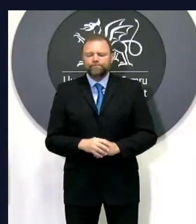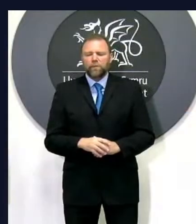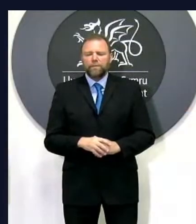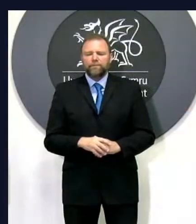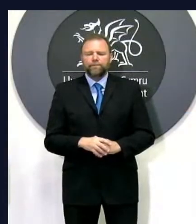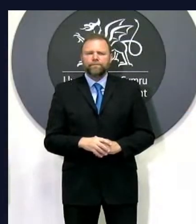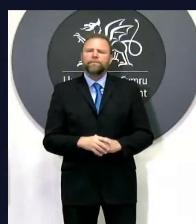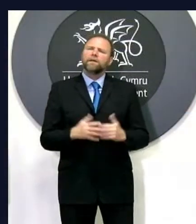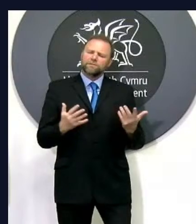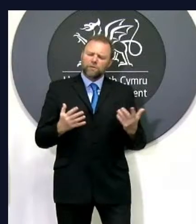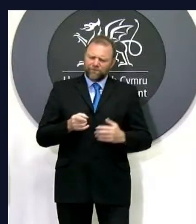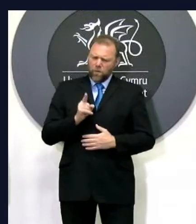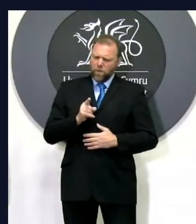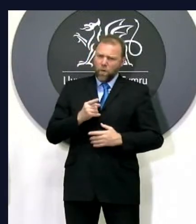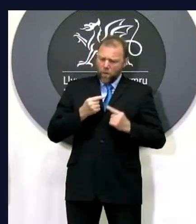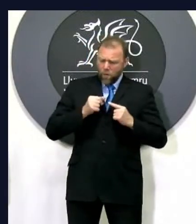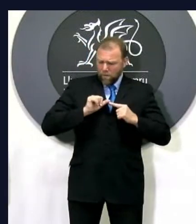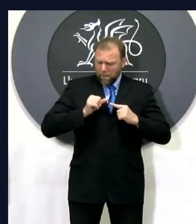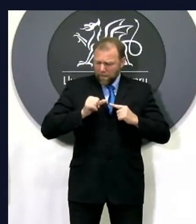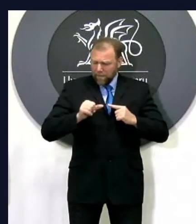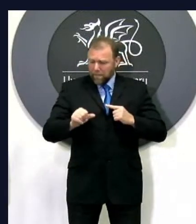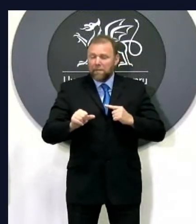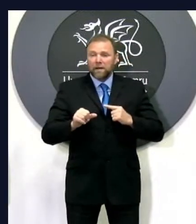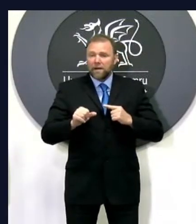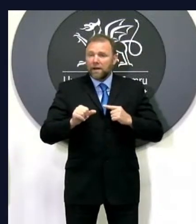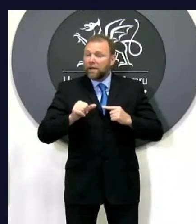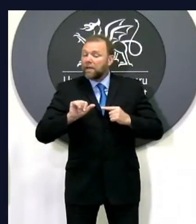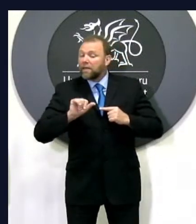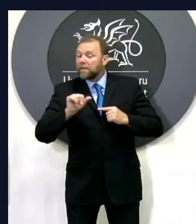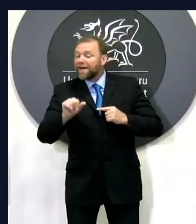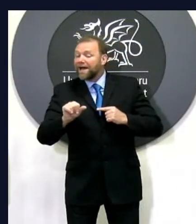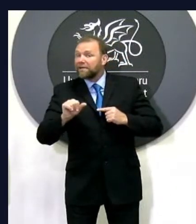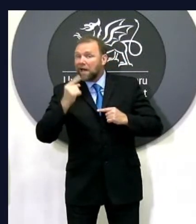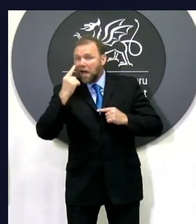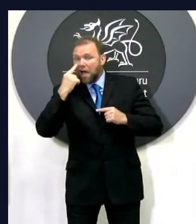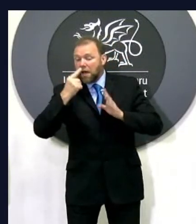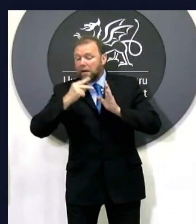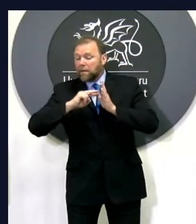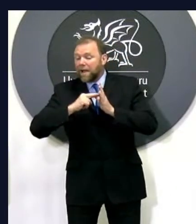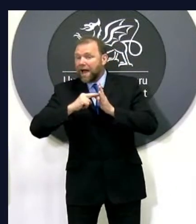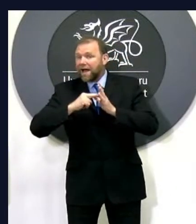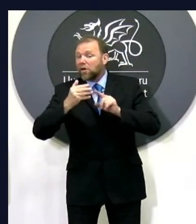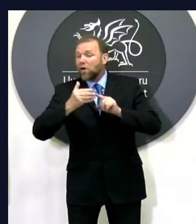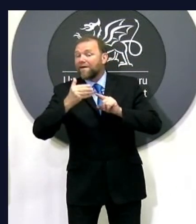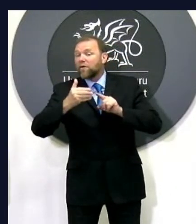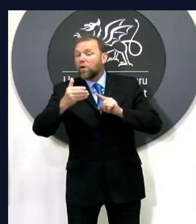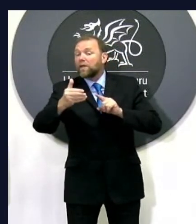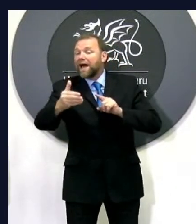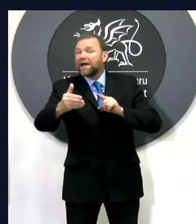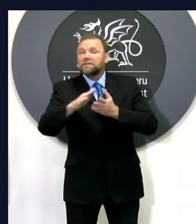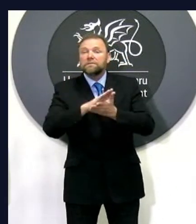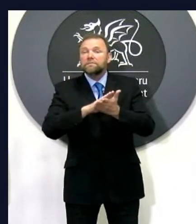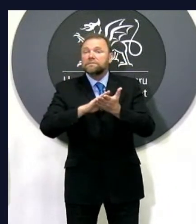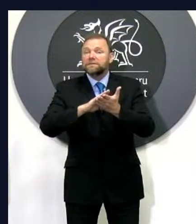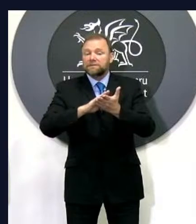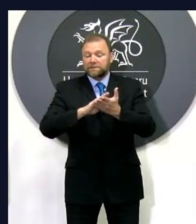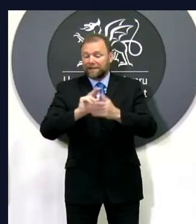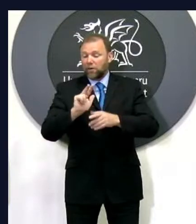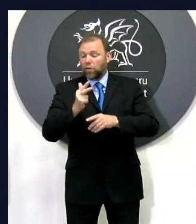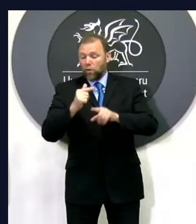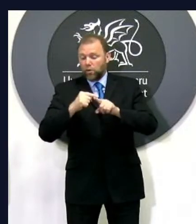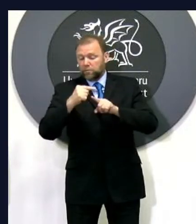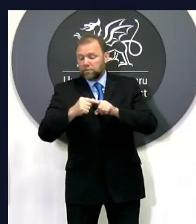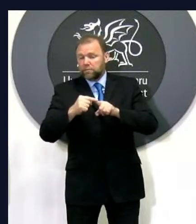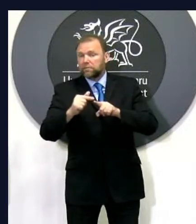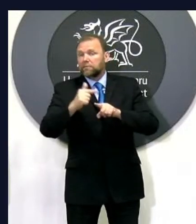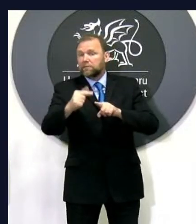And to allow people to be able to plan even further ahead, looking now to the cycle that will be reported